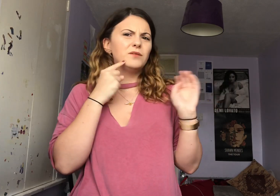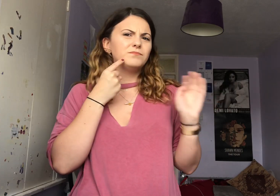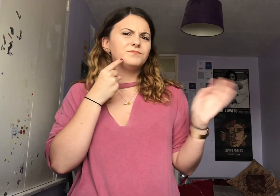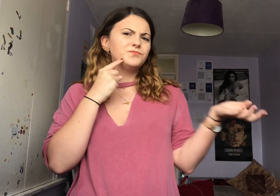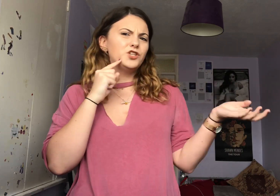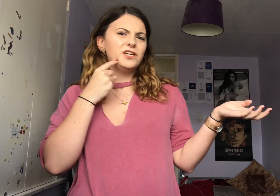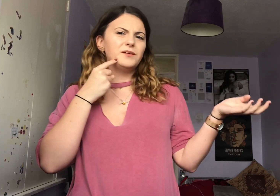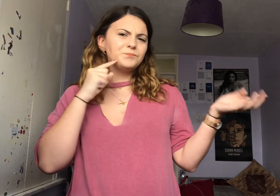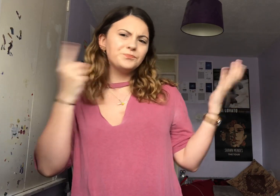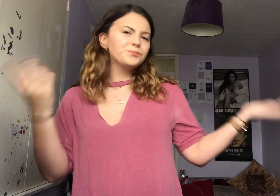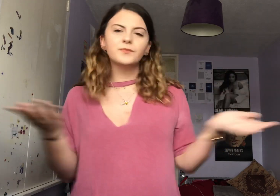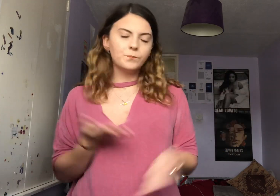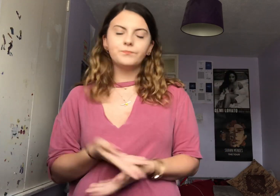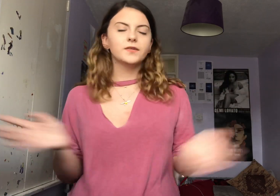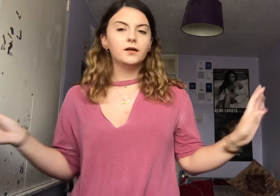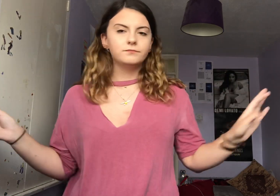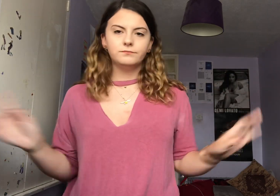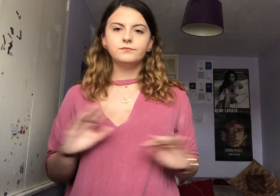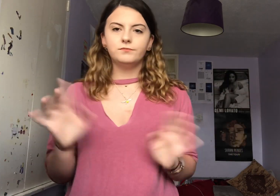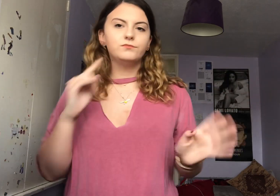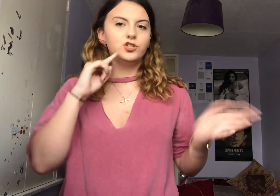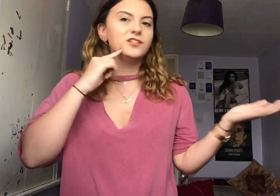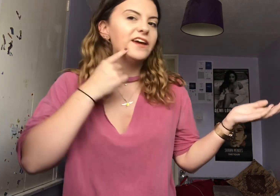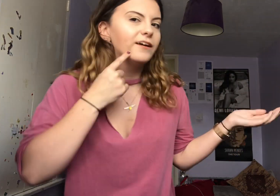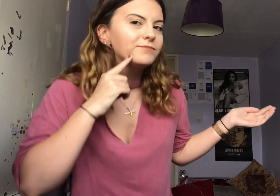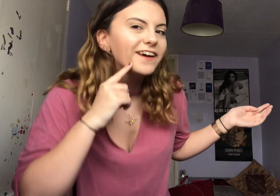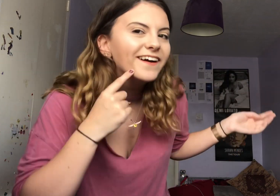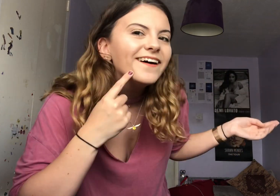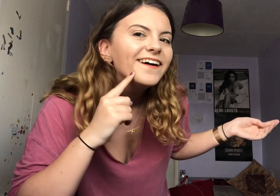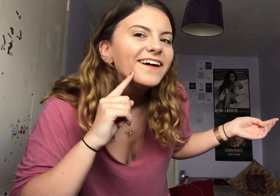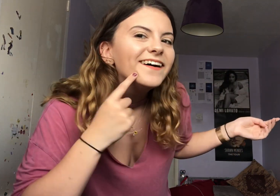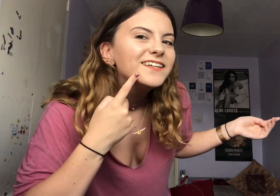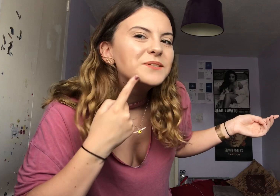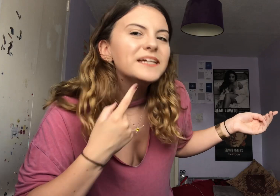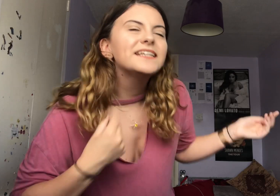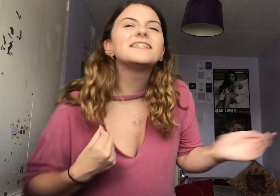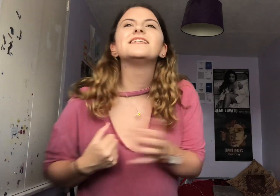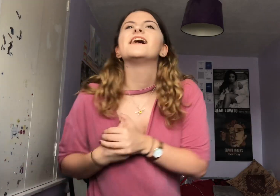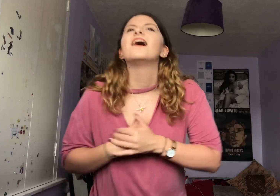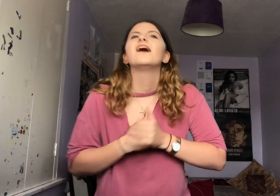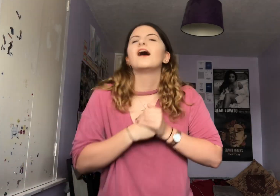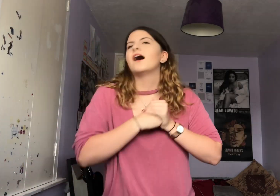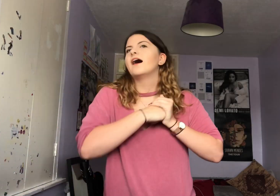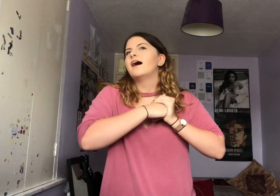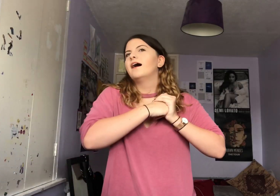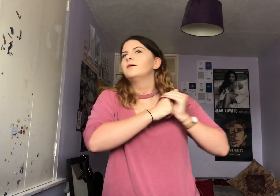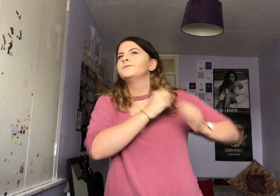chin, cheek, just here. Sweets.